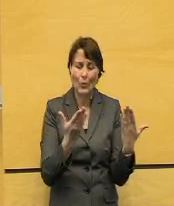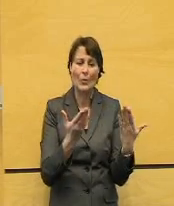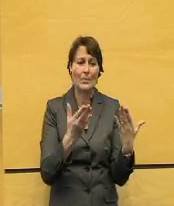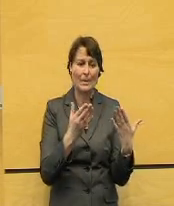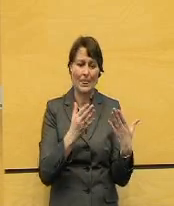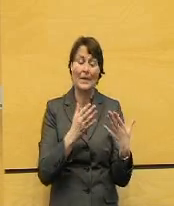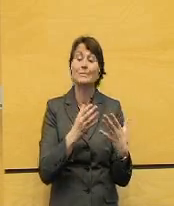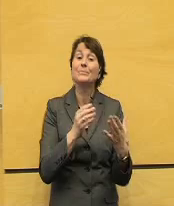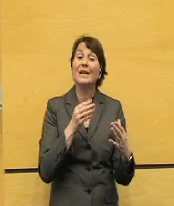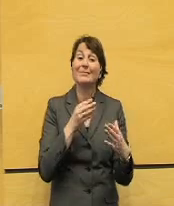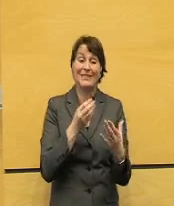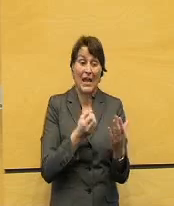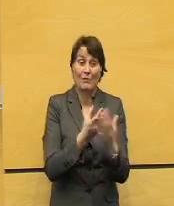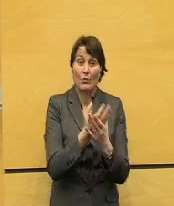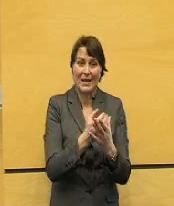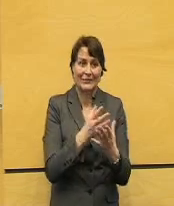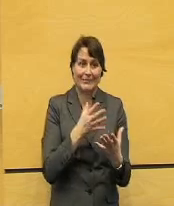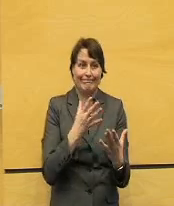accessing information.